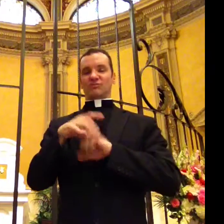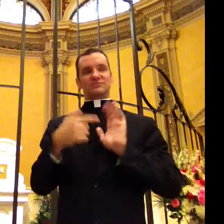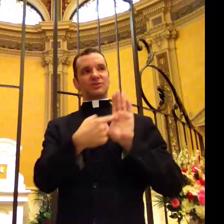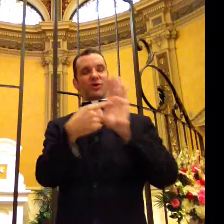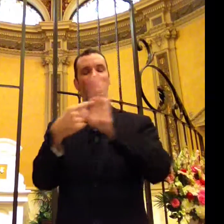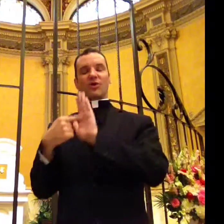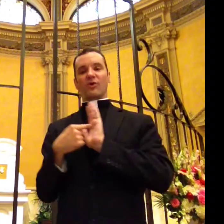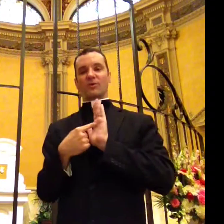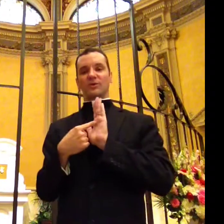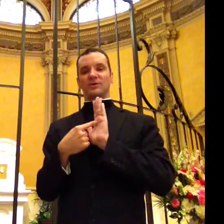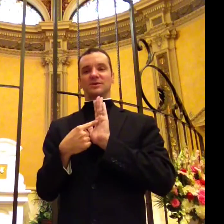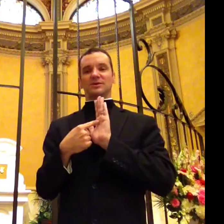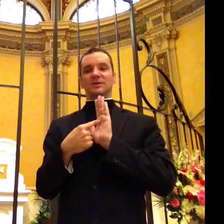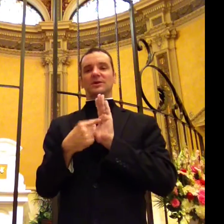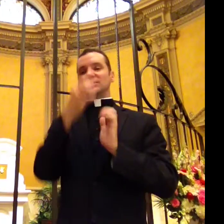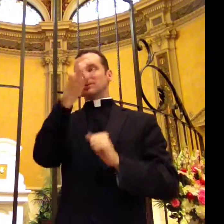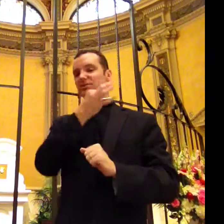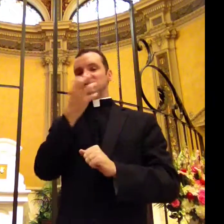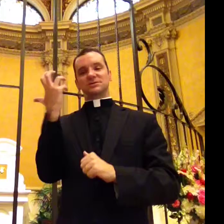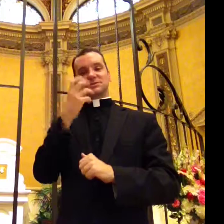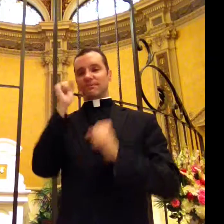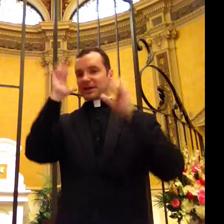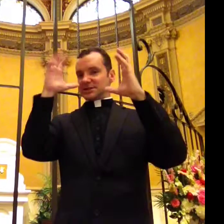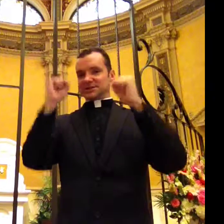And Christ showed us that example of serving each other